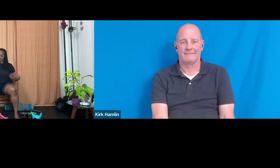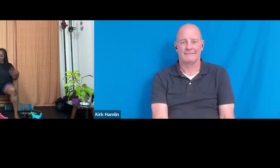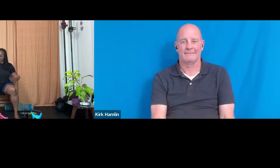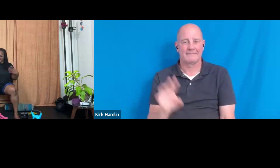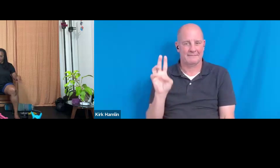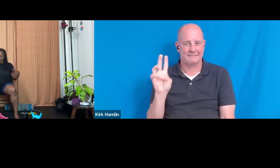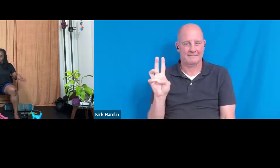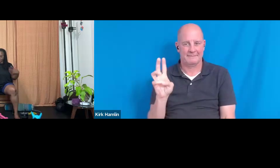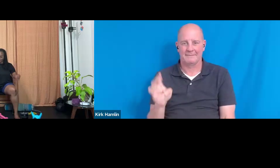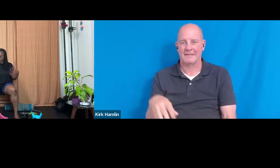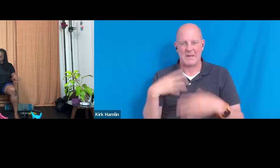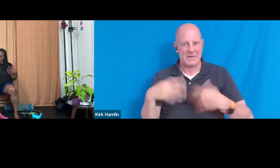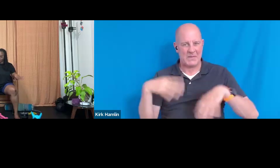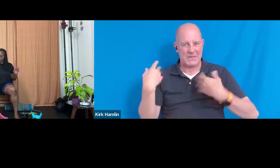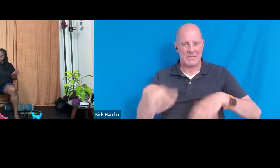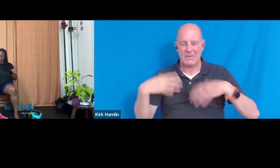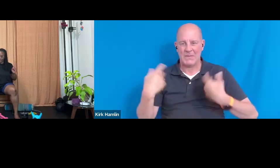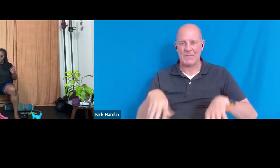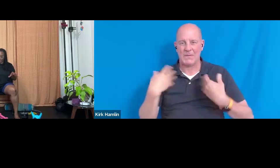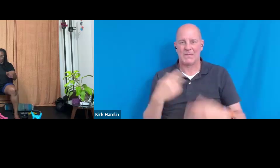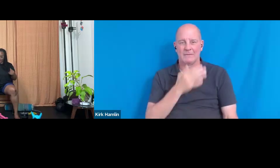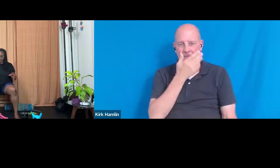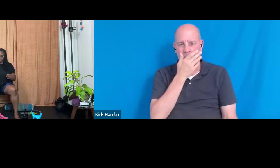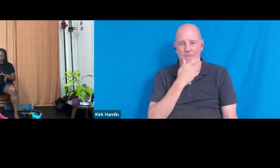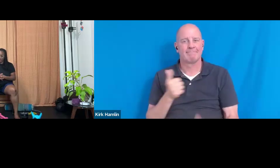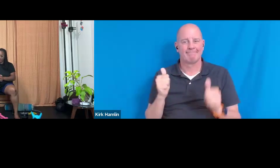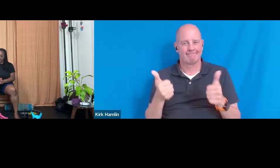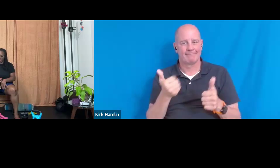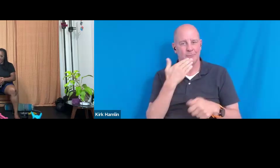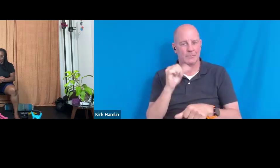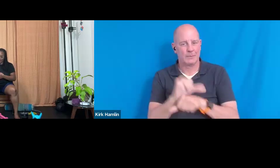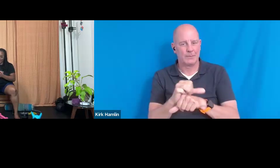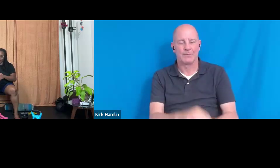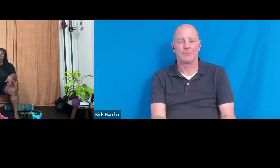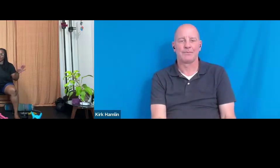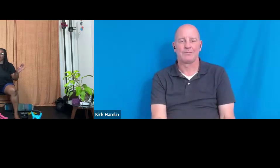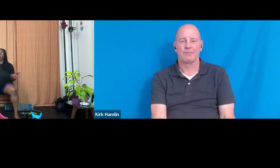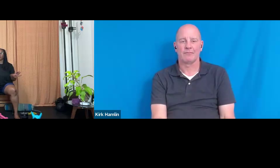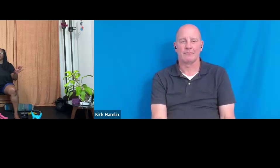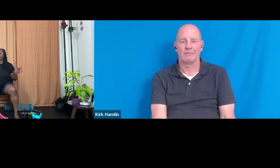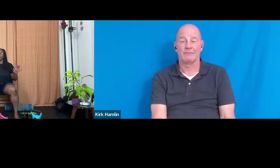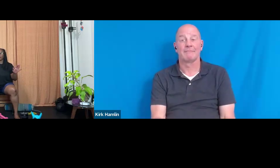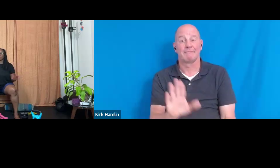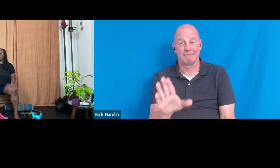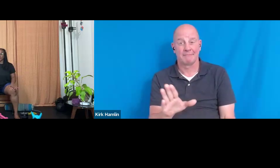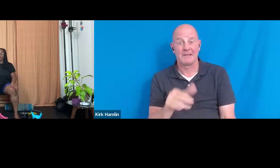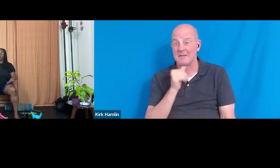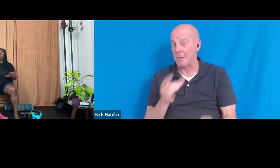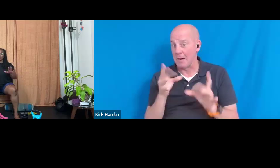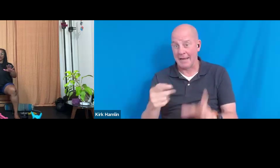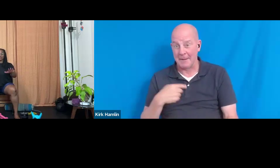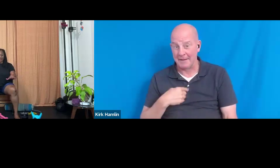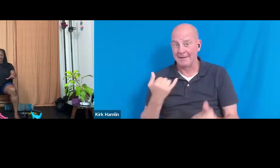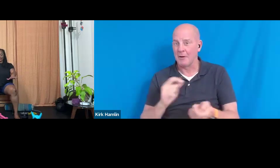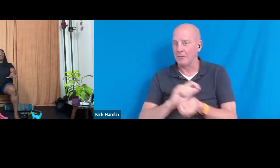Six. All right, check it out. Nicely done. Okay, don't hate me, but now we're going to flip it. So